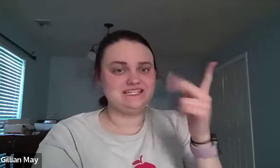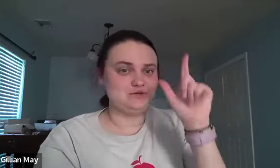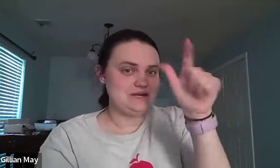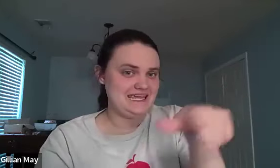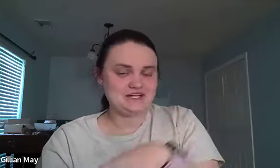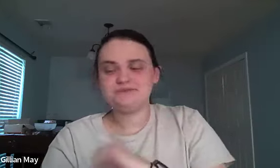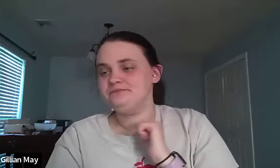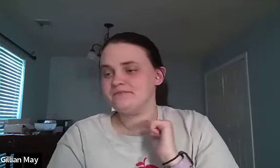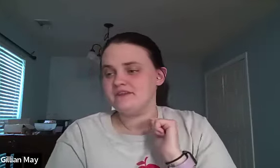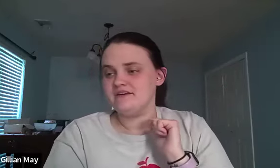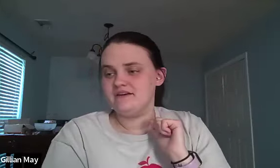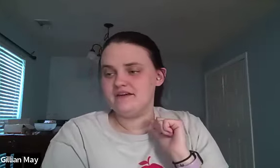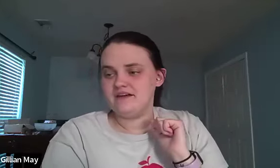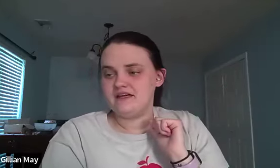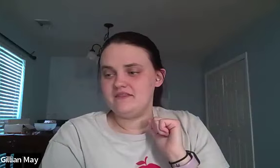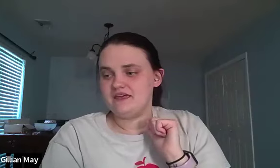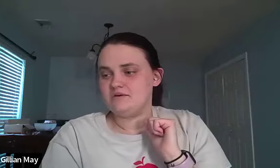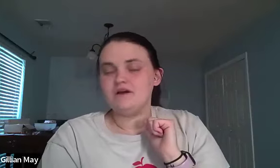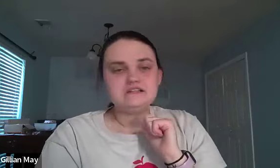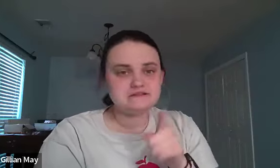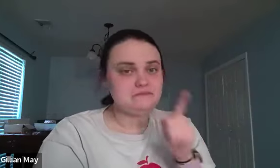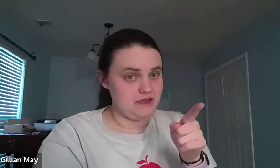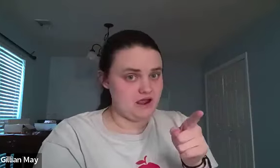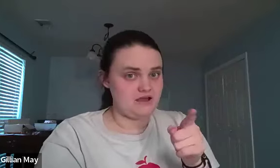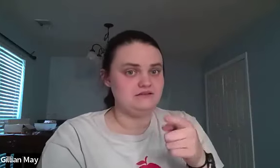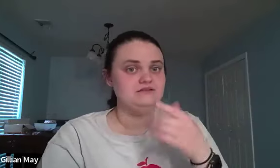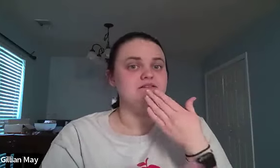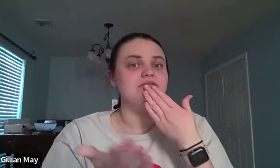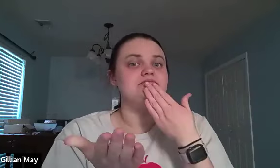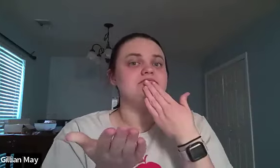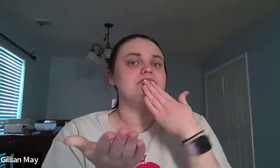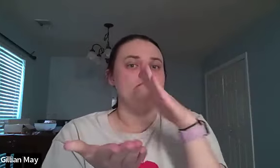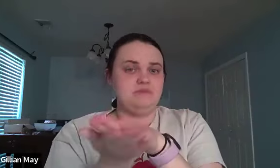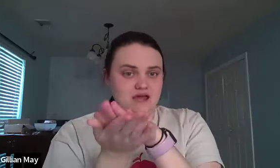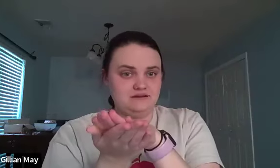you later. And then we also did bad. Bad.